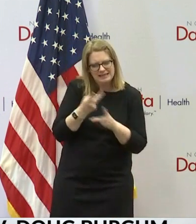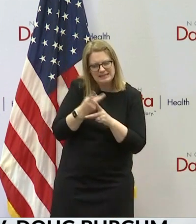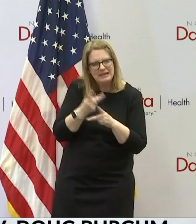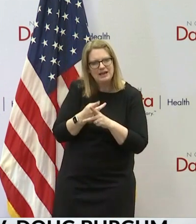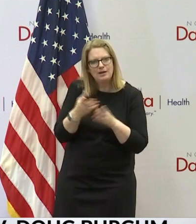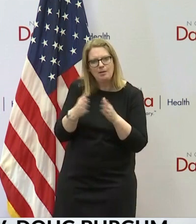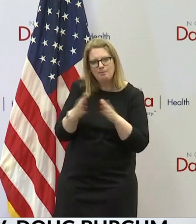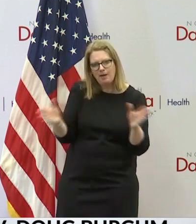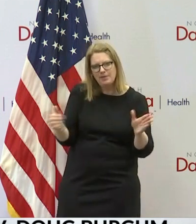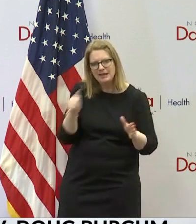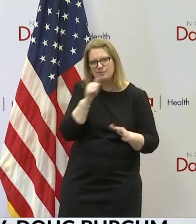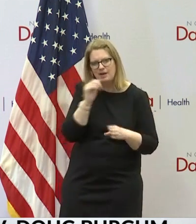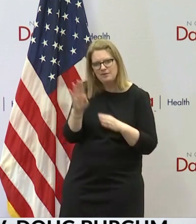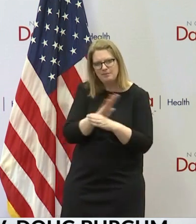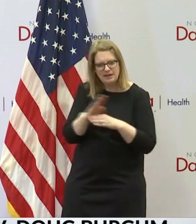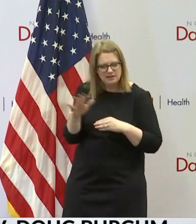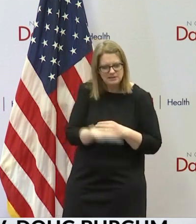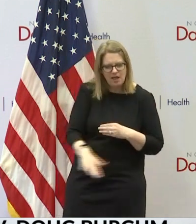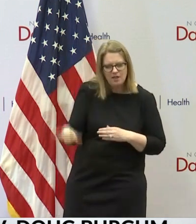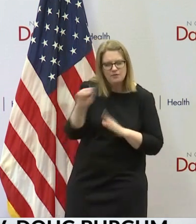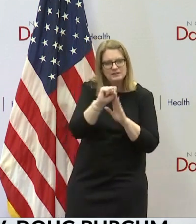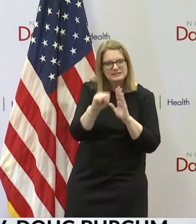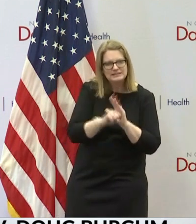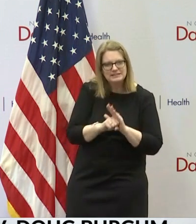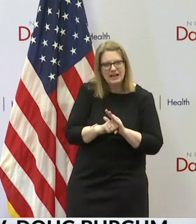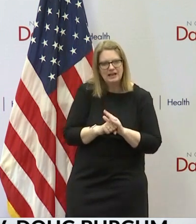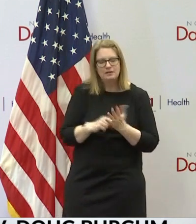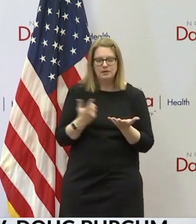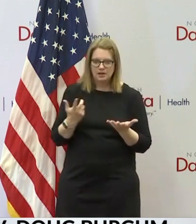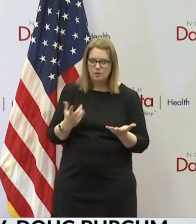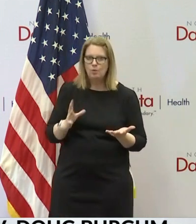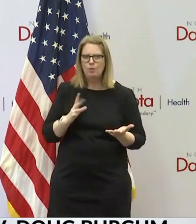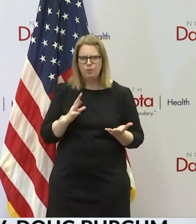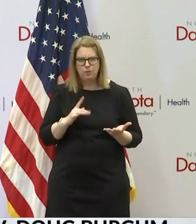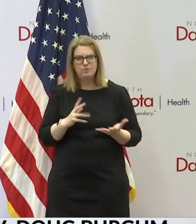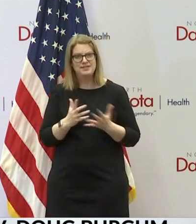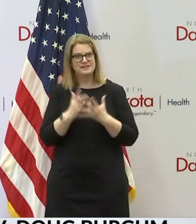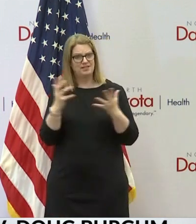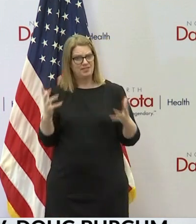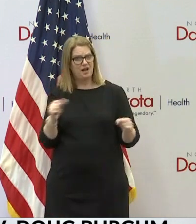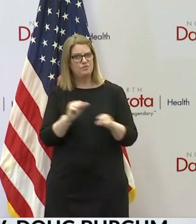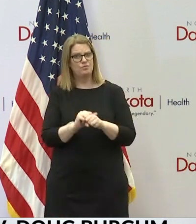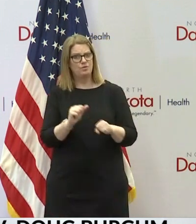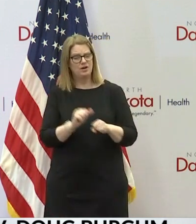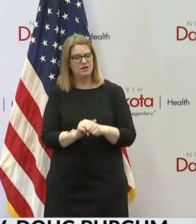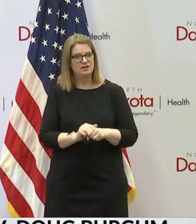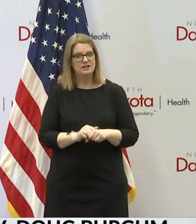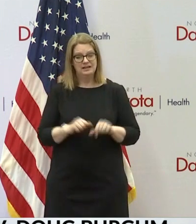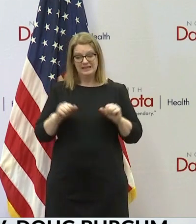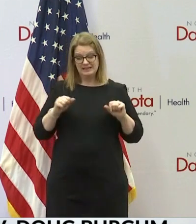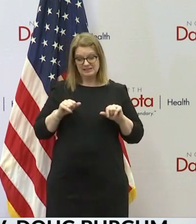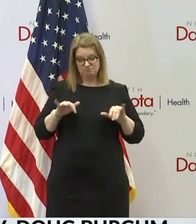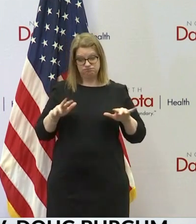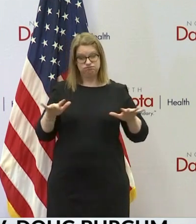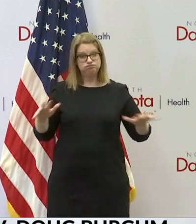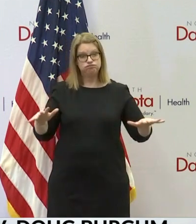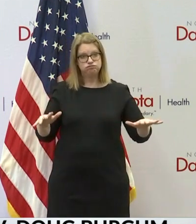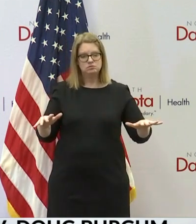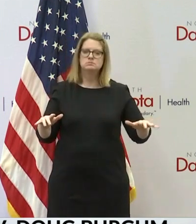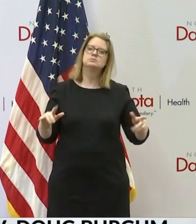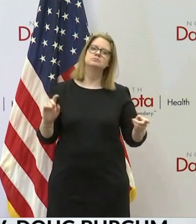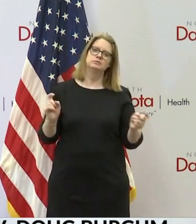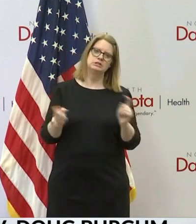buildings across our state. One of the things that we know, a pandemic like this is likely going to change everything. It's certainly going to